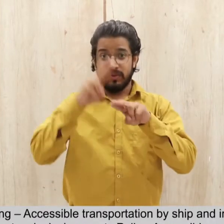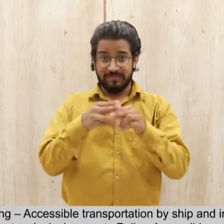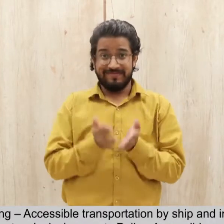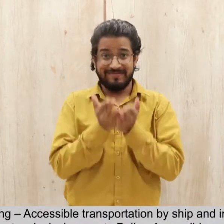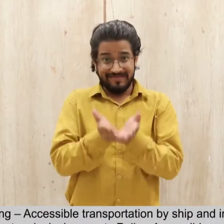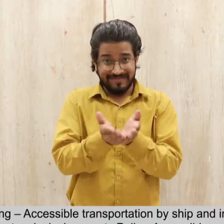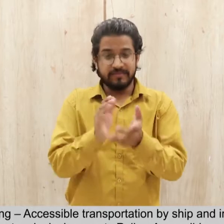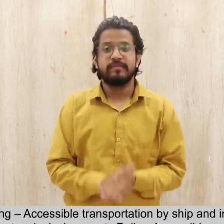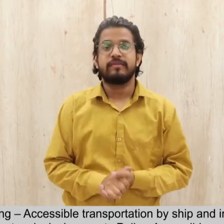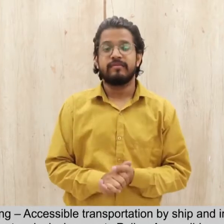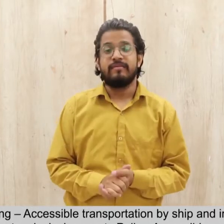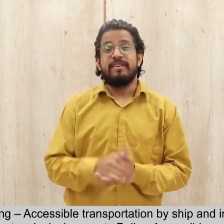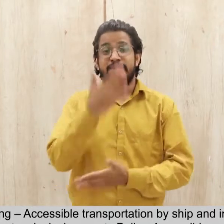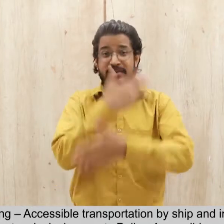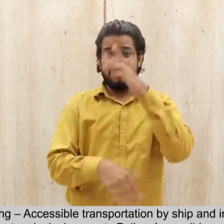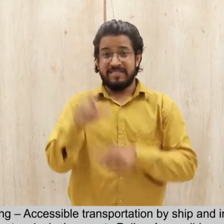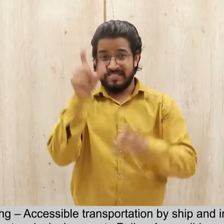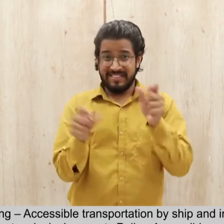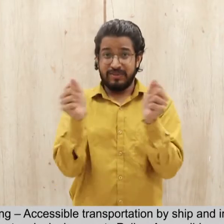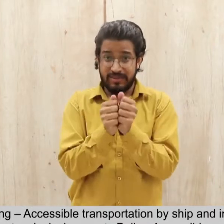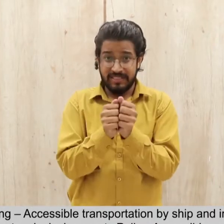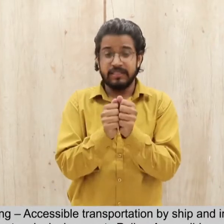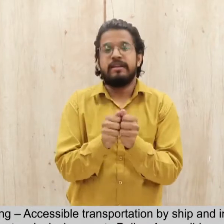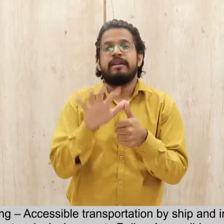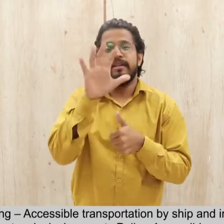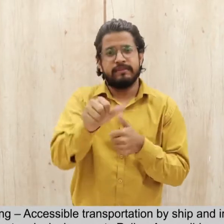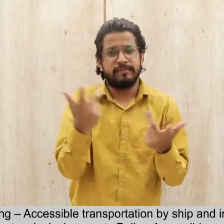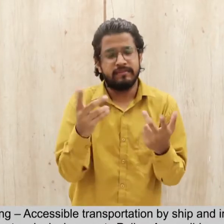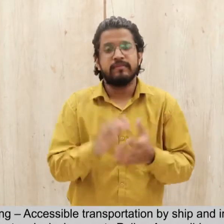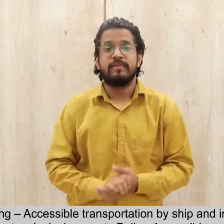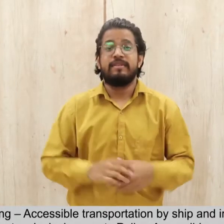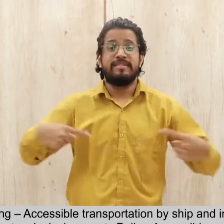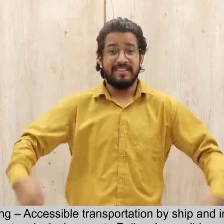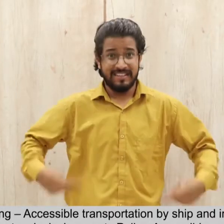Ministry of Shipping.